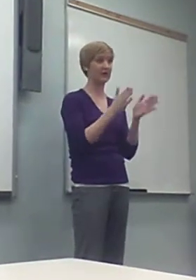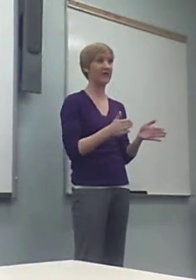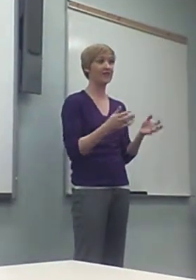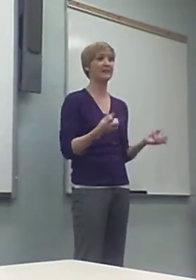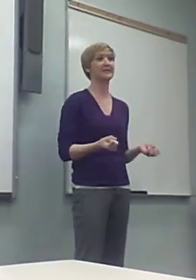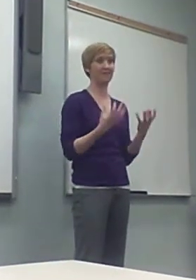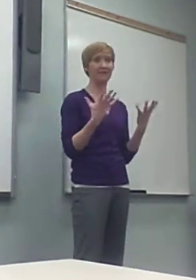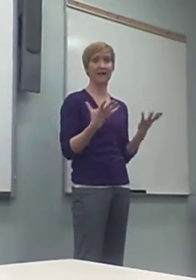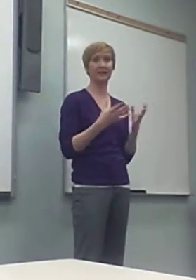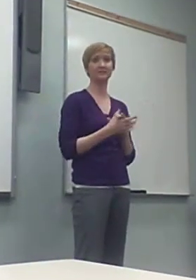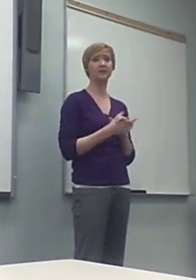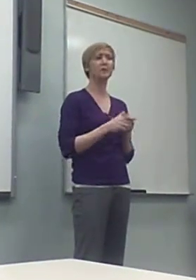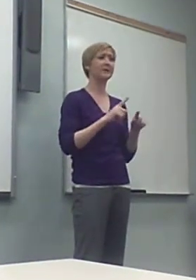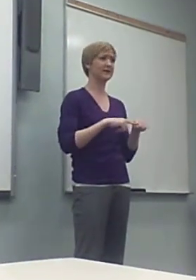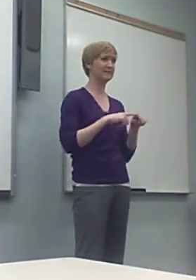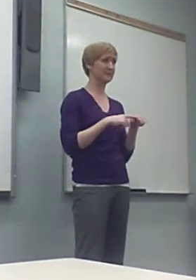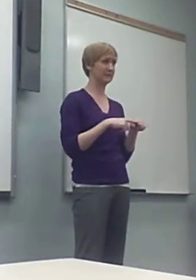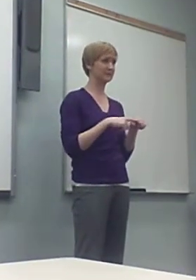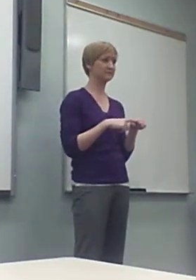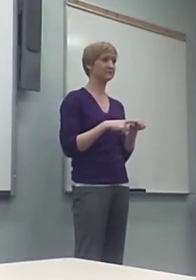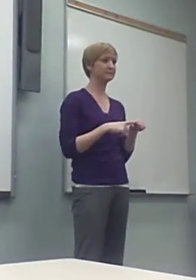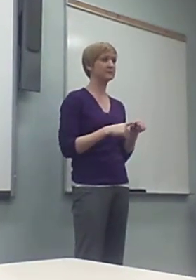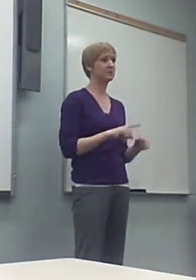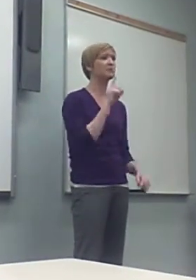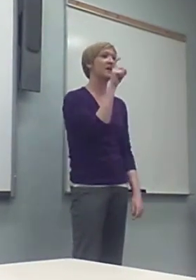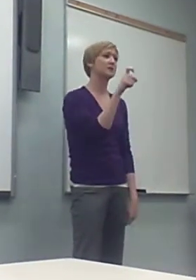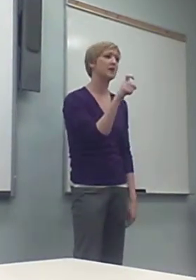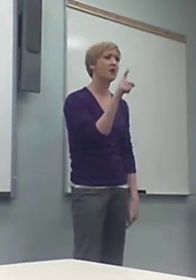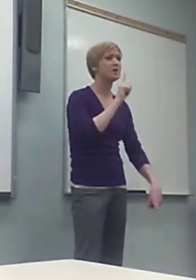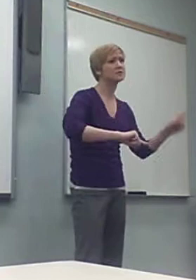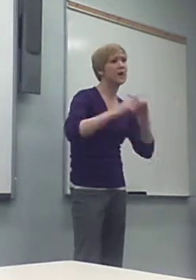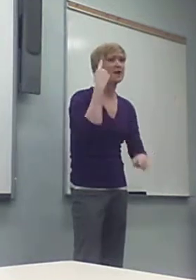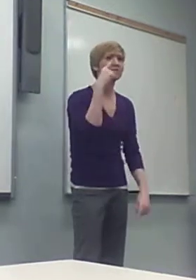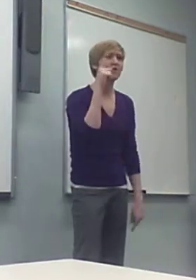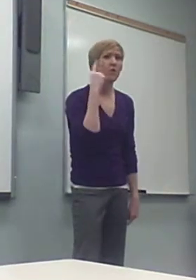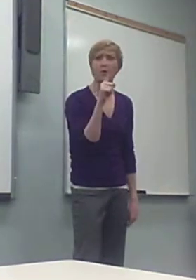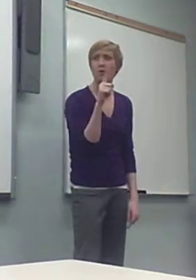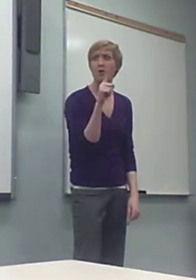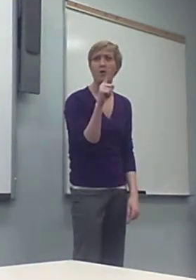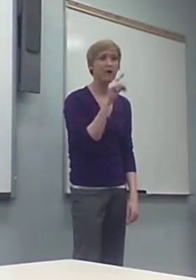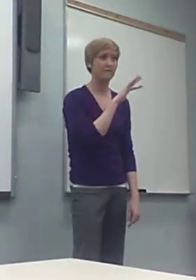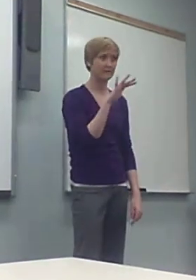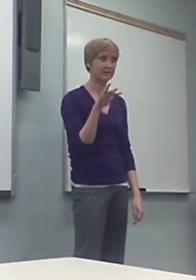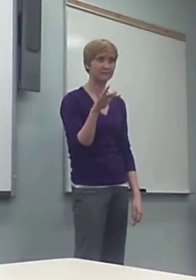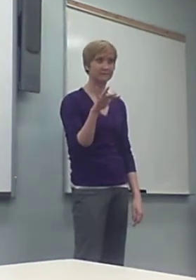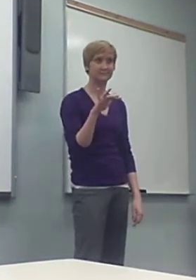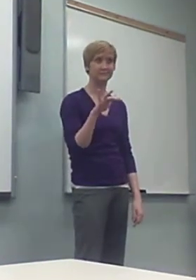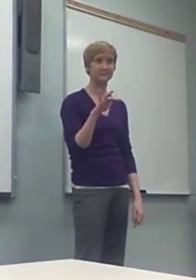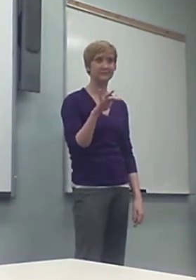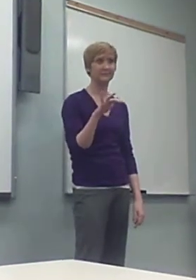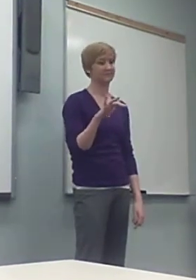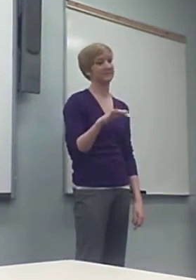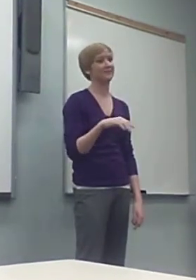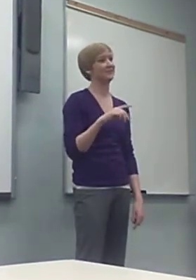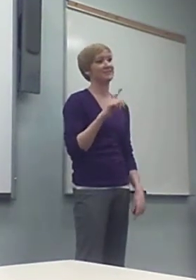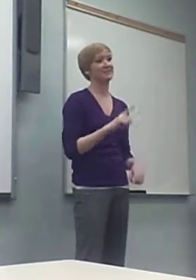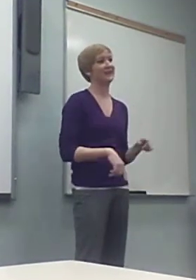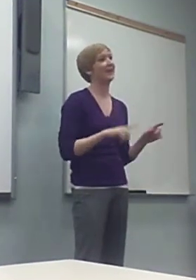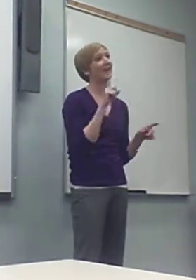how you ask them. Sometimes if you go, what's the sign for? We really got to get out of the habit of asking deaf people what the sign for something is, because